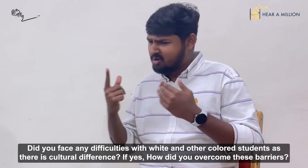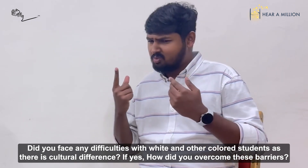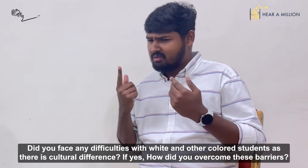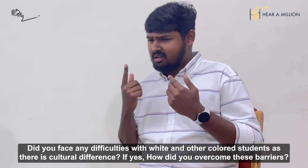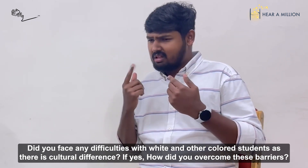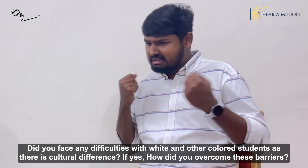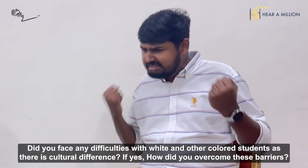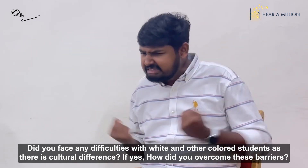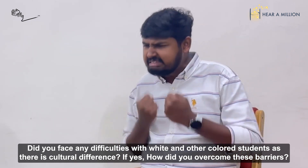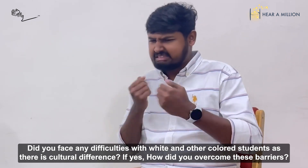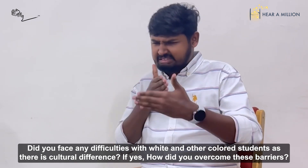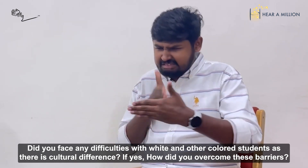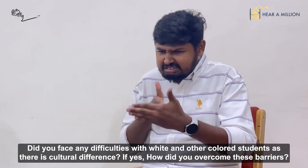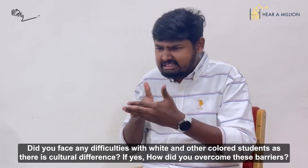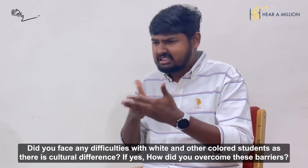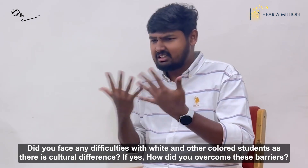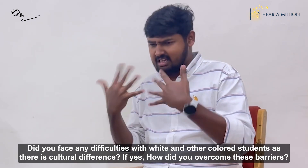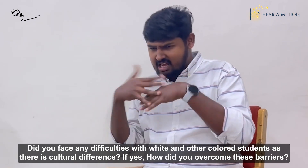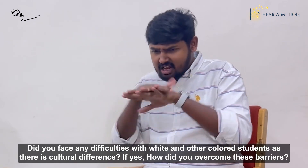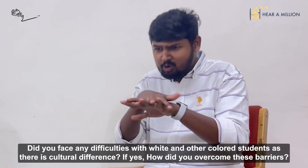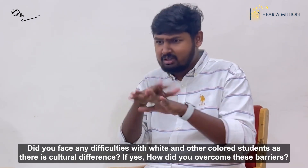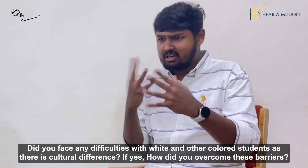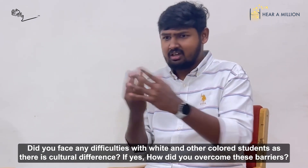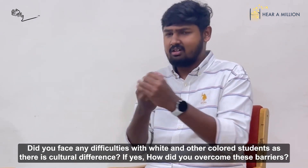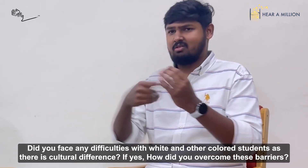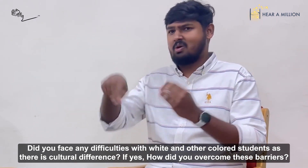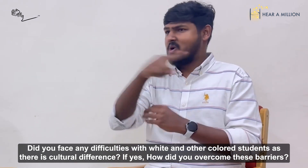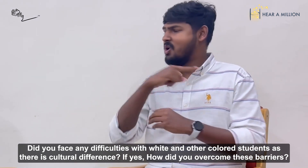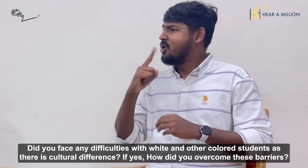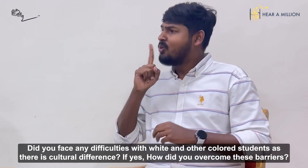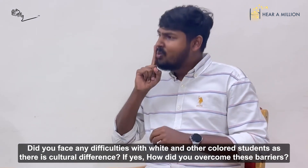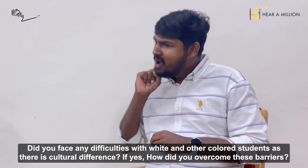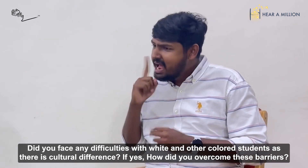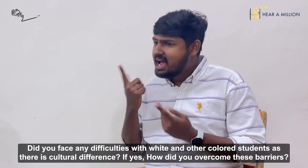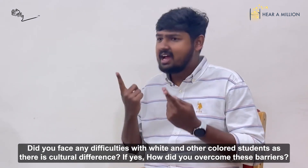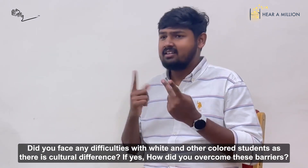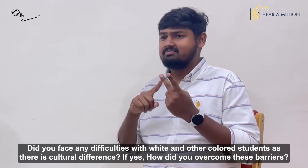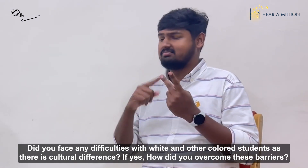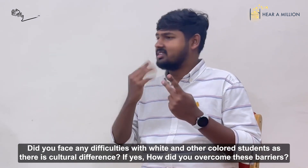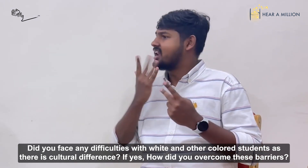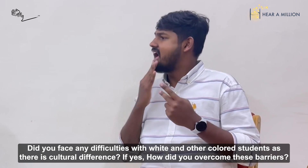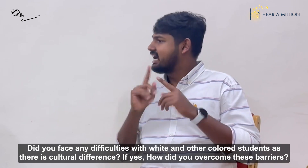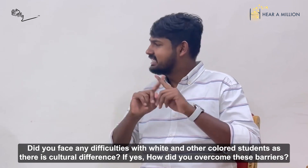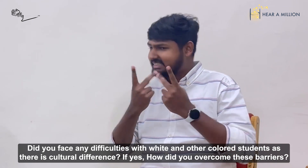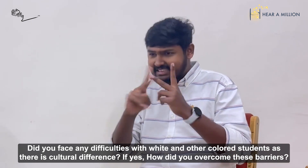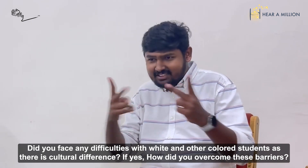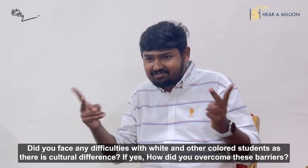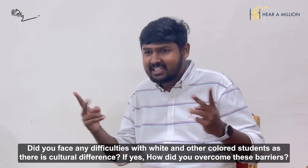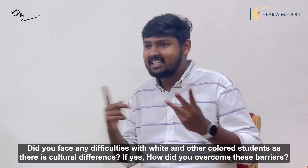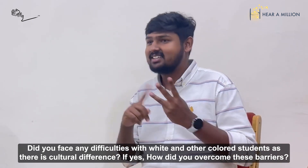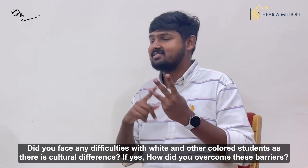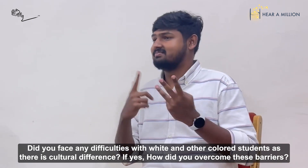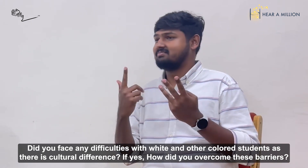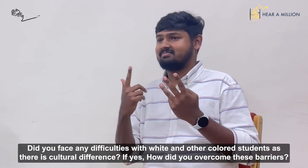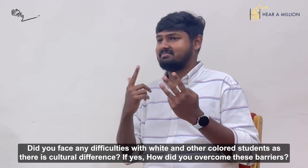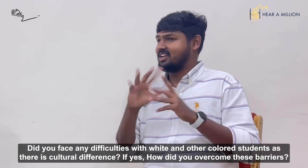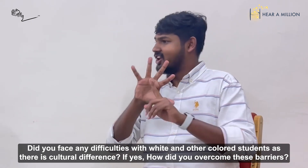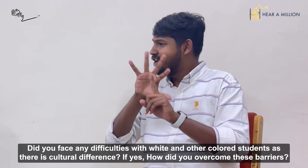did you face any difficulties with white and other colored students as there is cultural difference? If yes, how did you overcome these